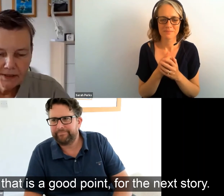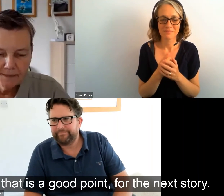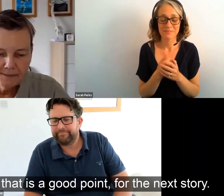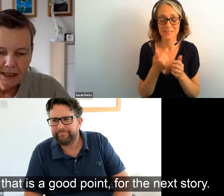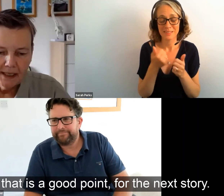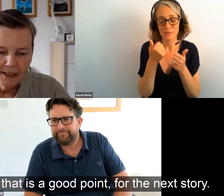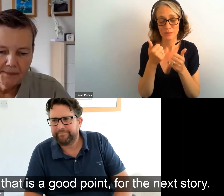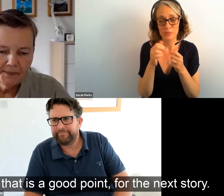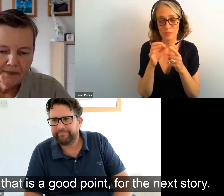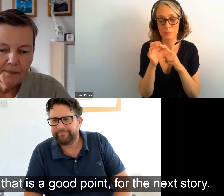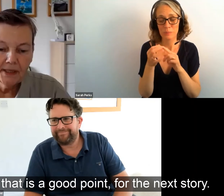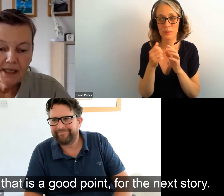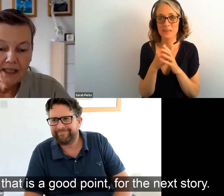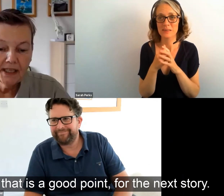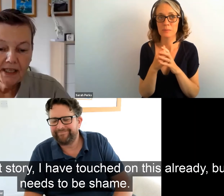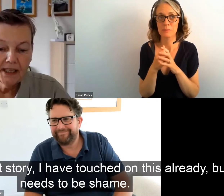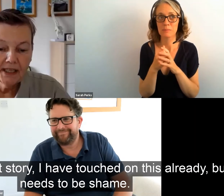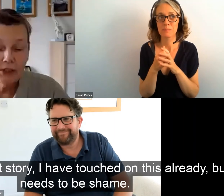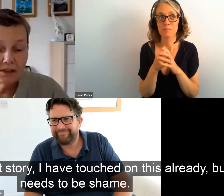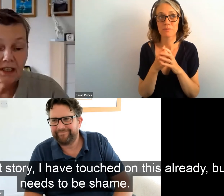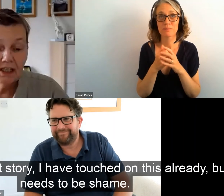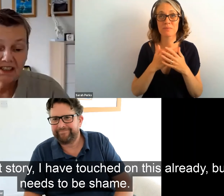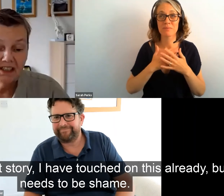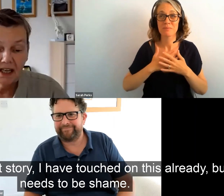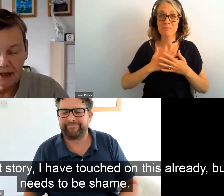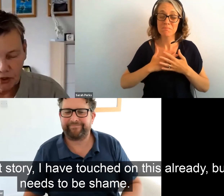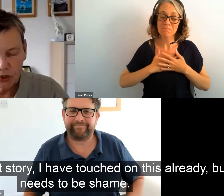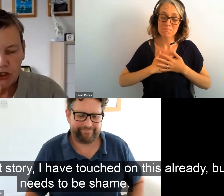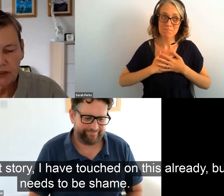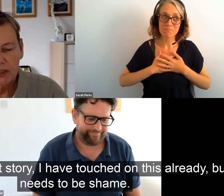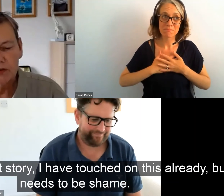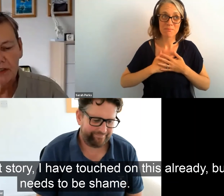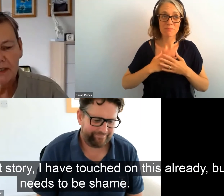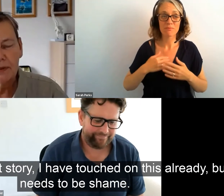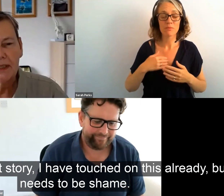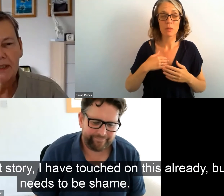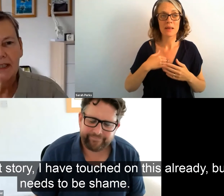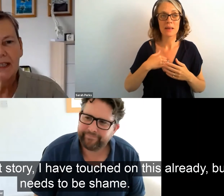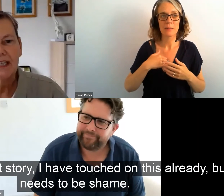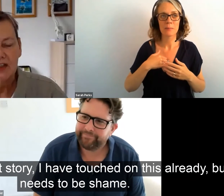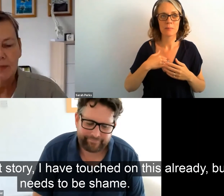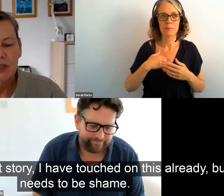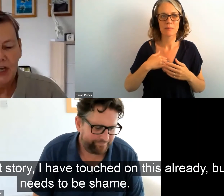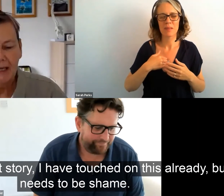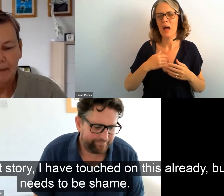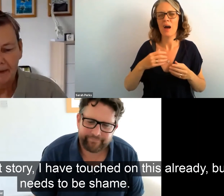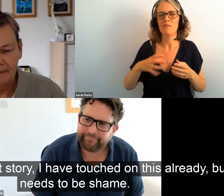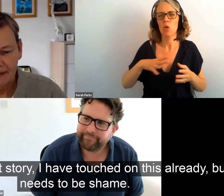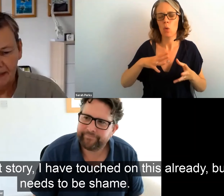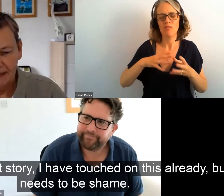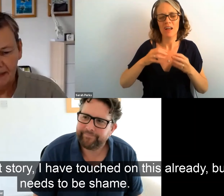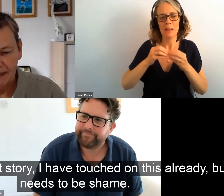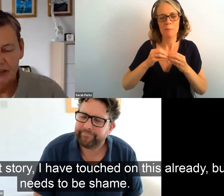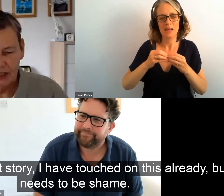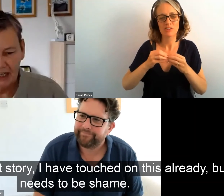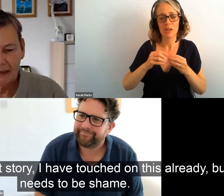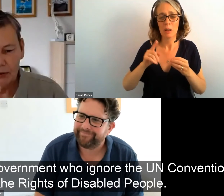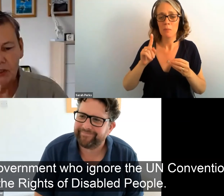point. For me, the next story, I've touched on this already, but it needs to be